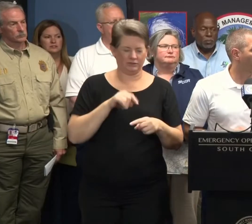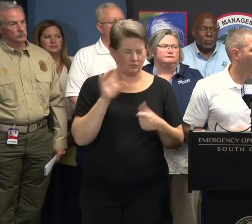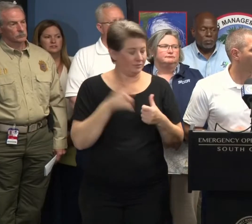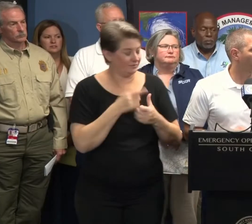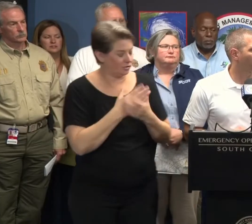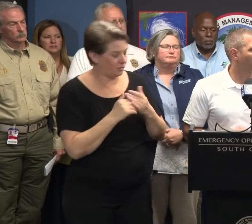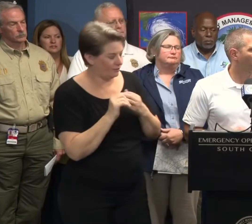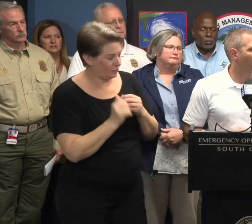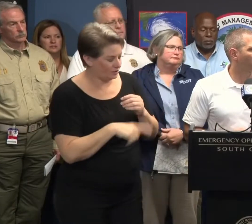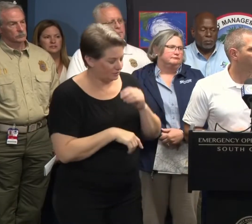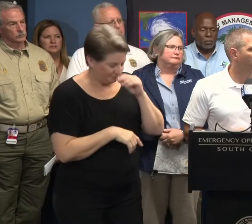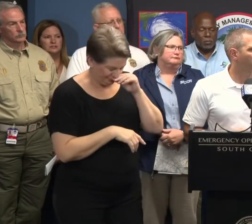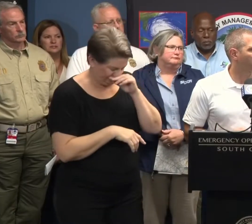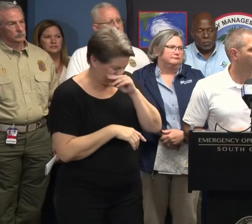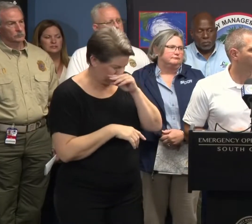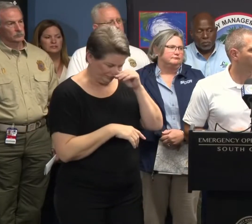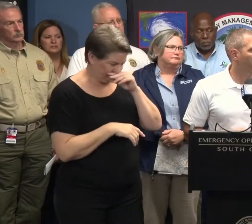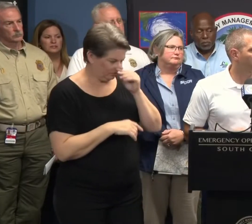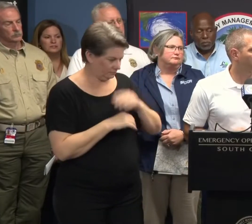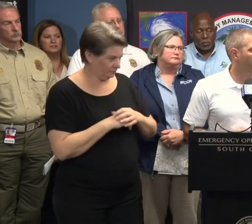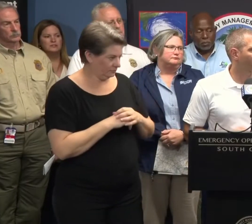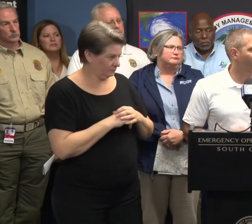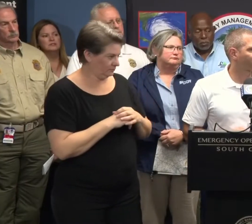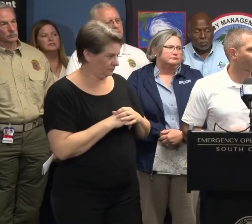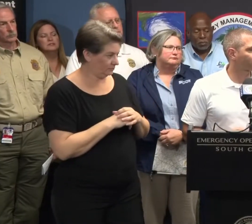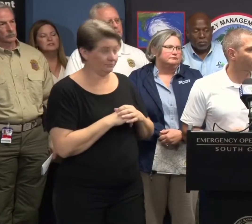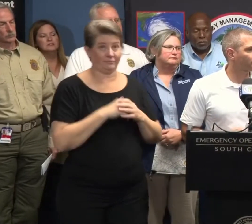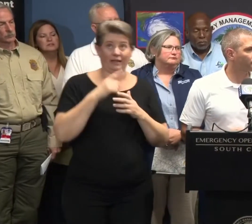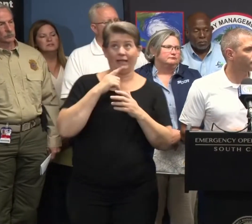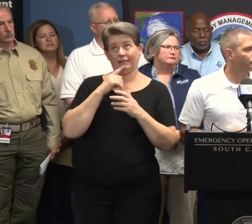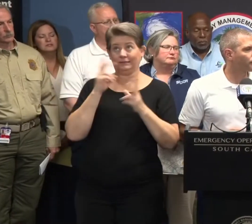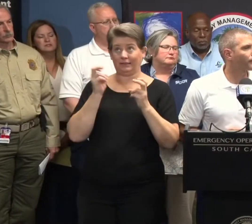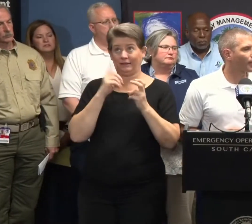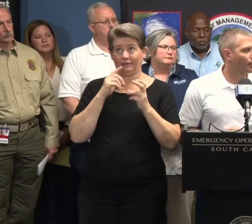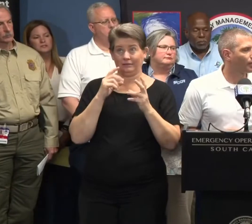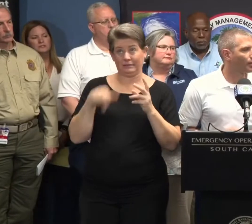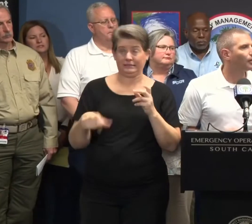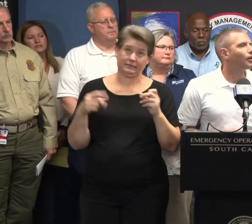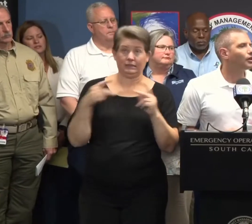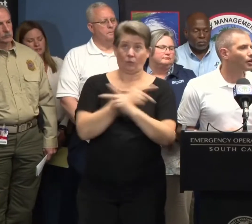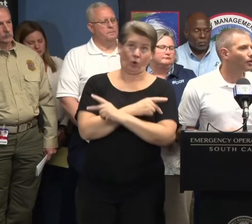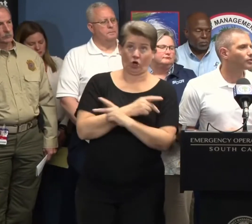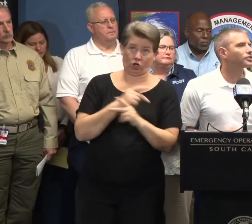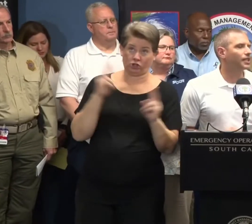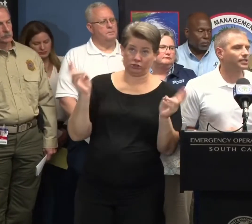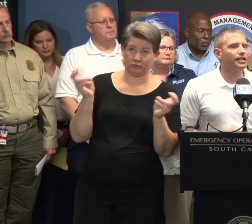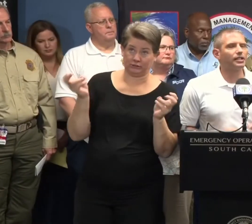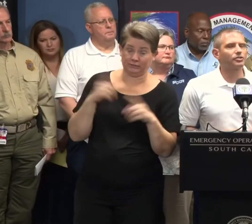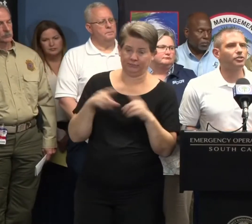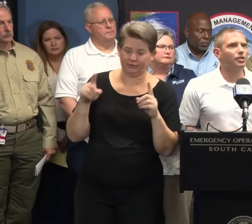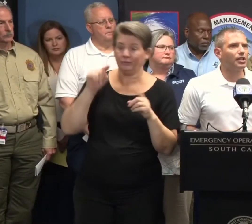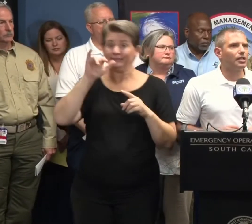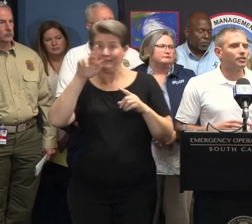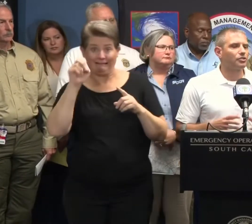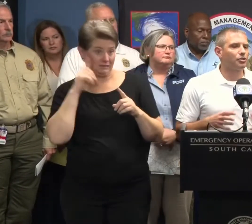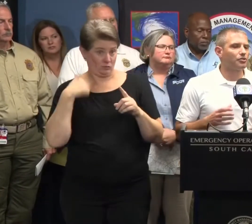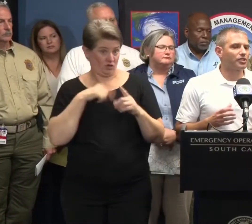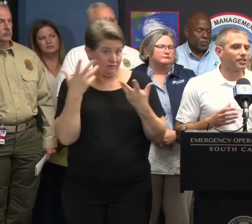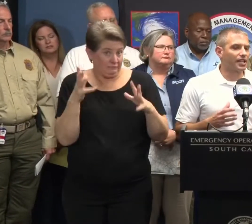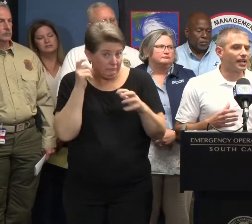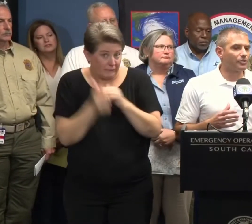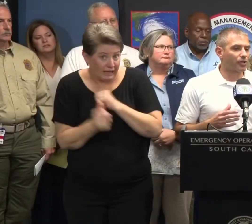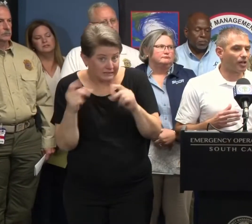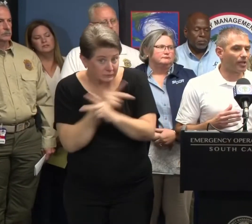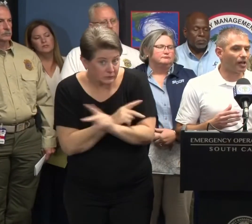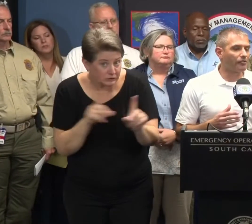the question? I guess, is this the worst? I hate to use the worst case scenario. About the timing. Yeah. So